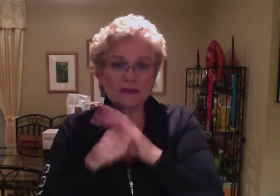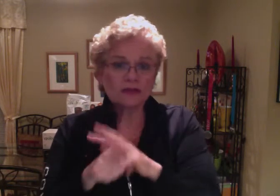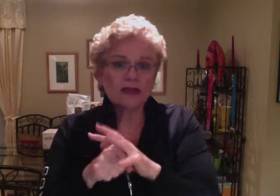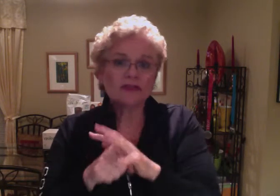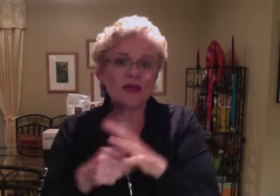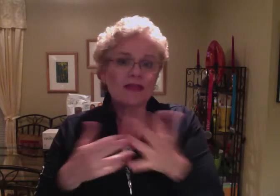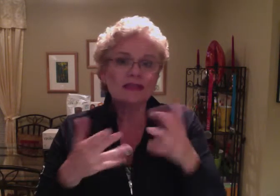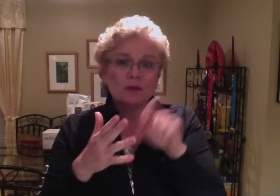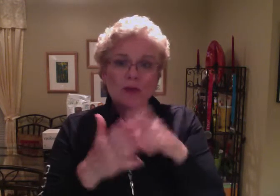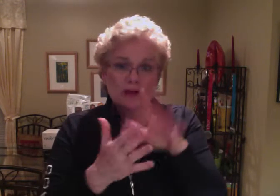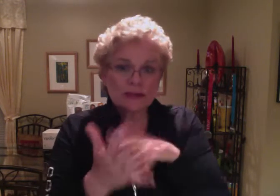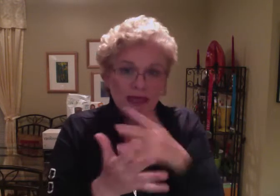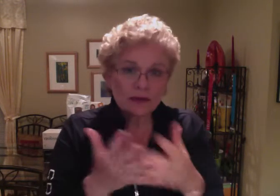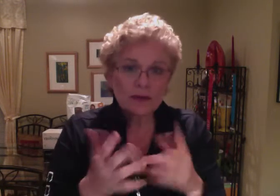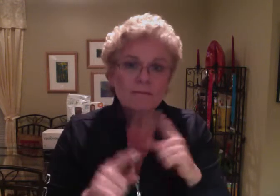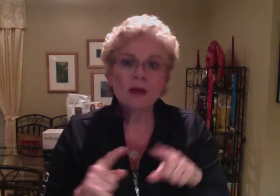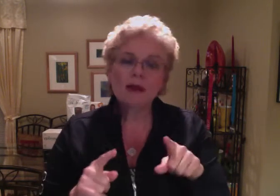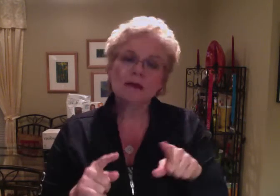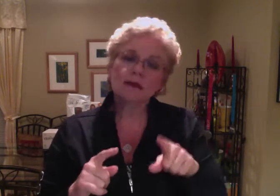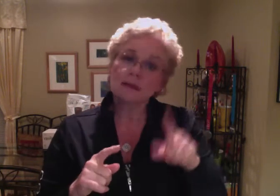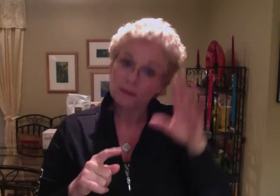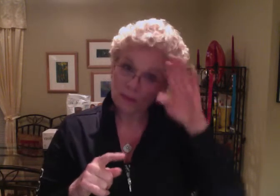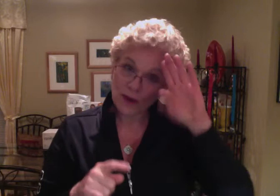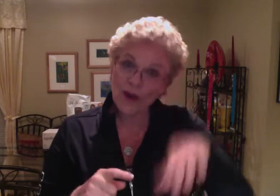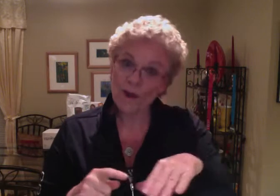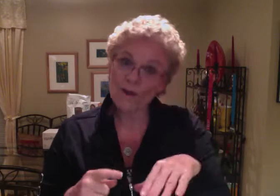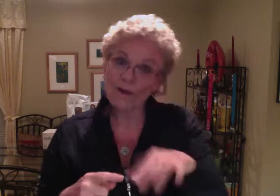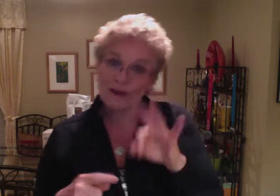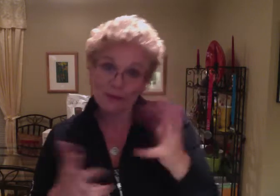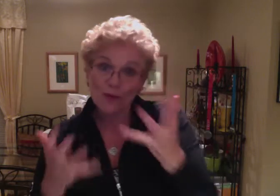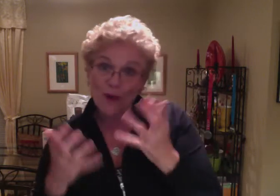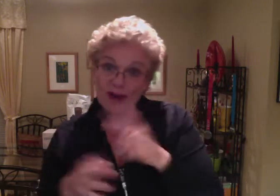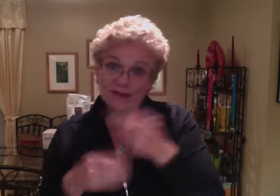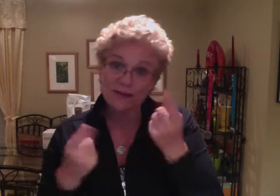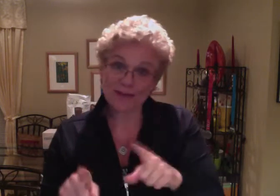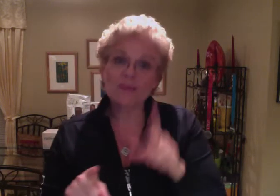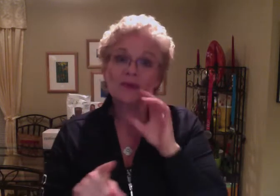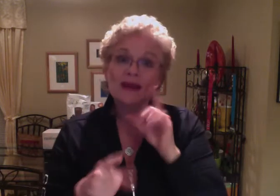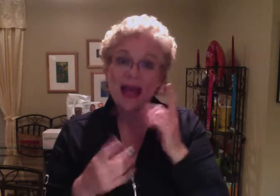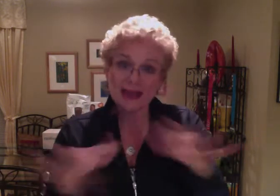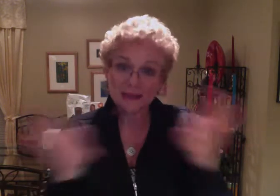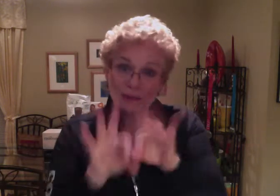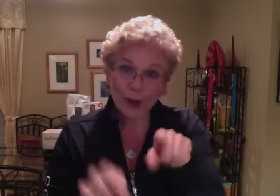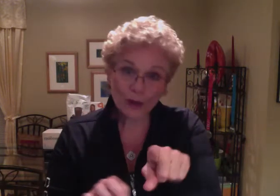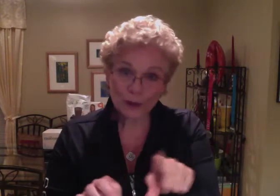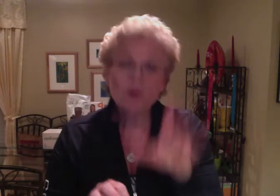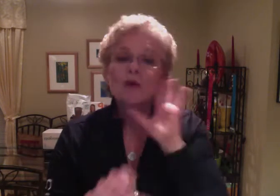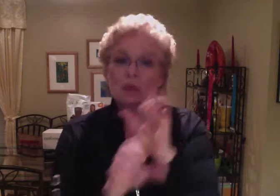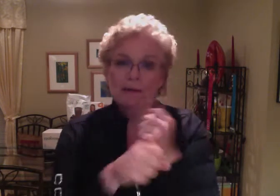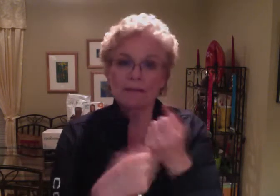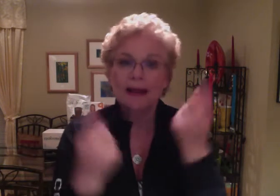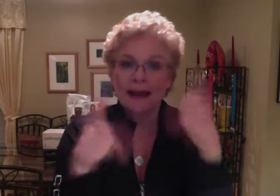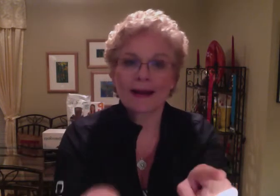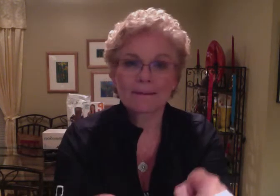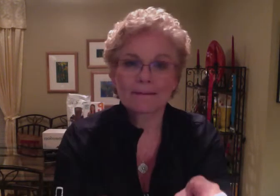will make what's most important to you happen. So you kind of got to figure out what's important